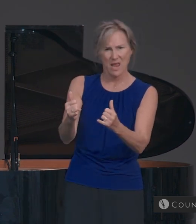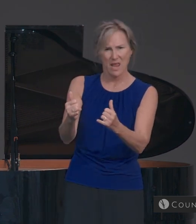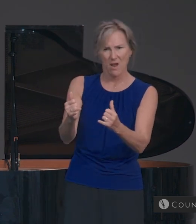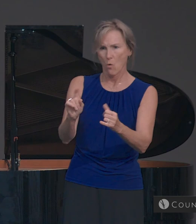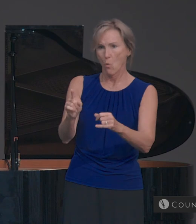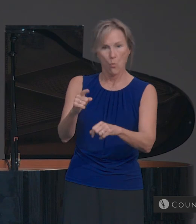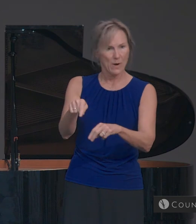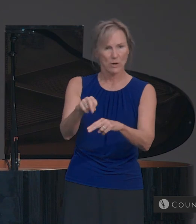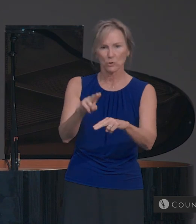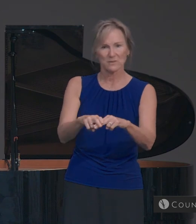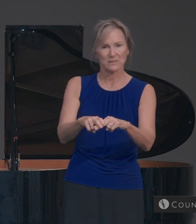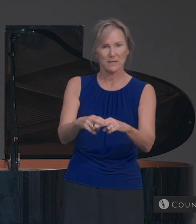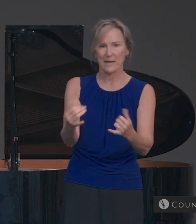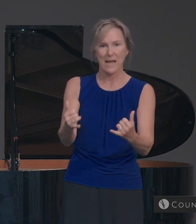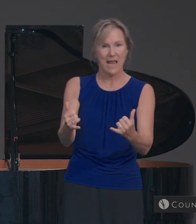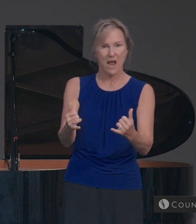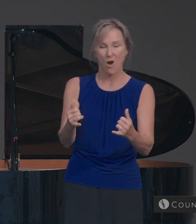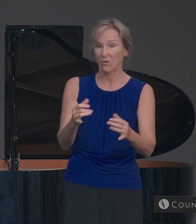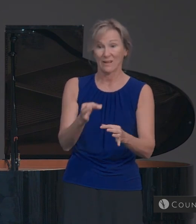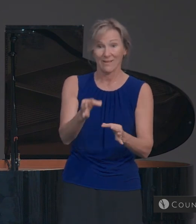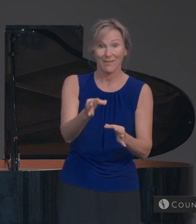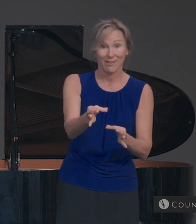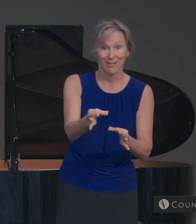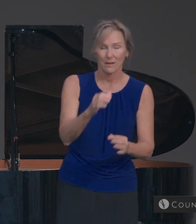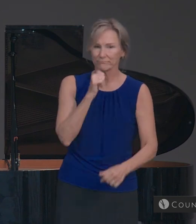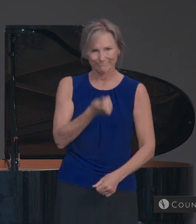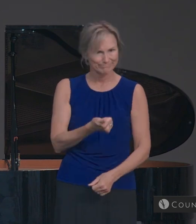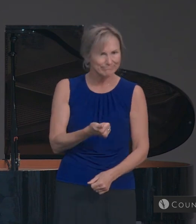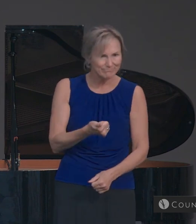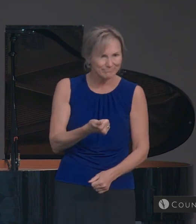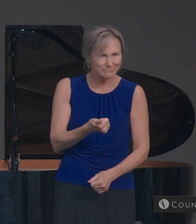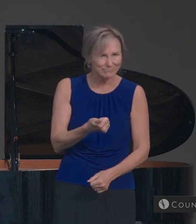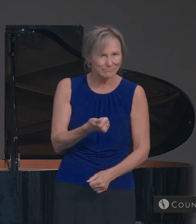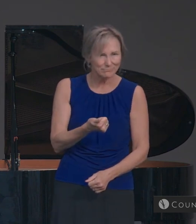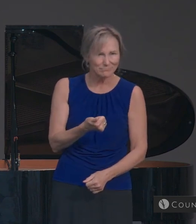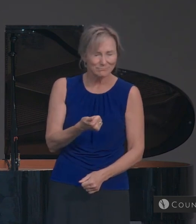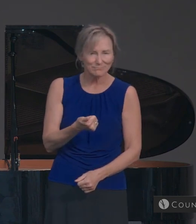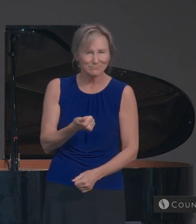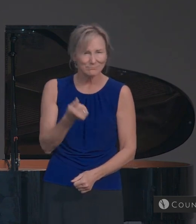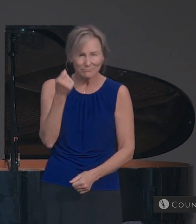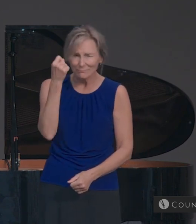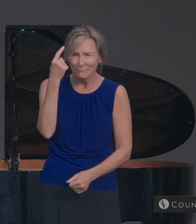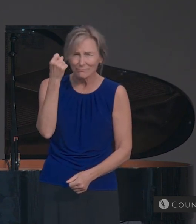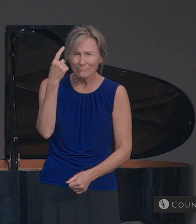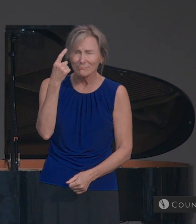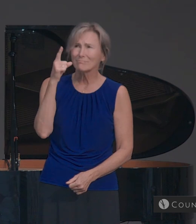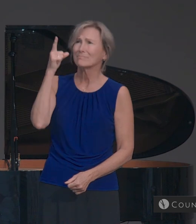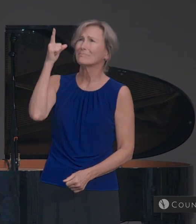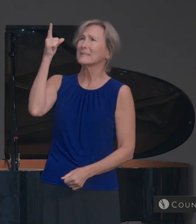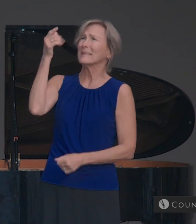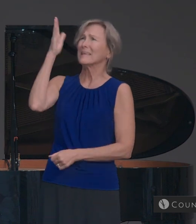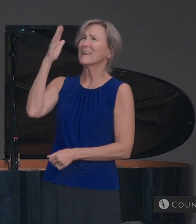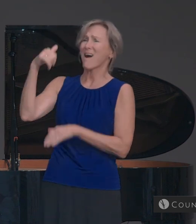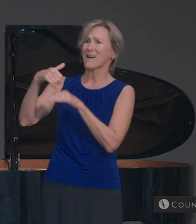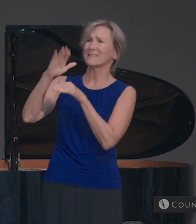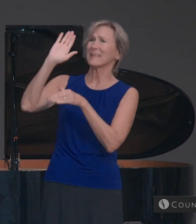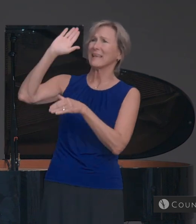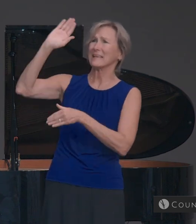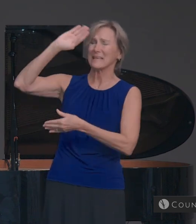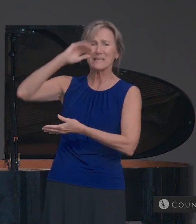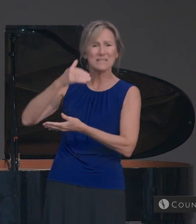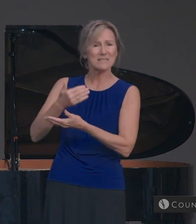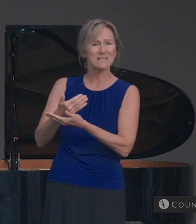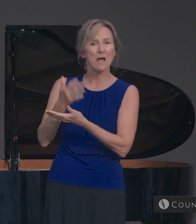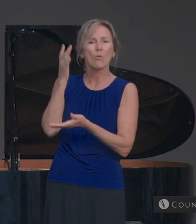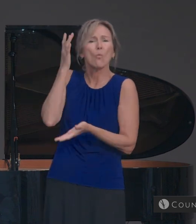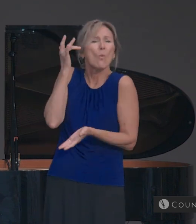delay. Without delay. Because you see, he sent his son to be